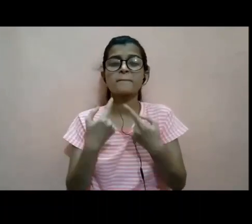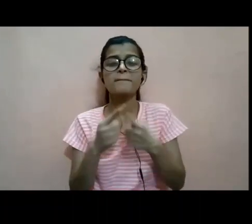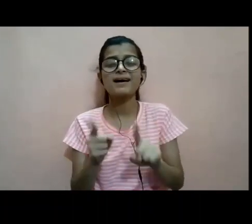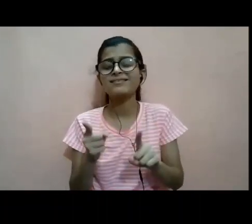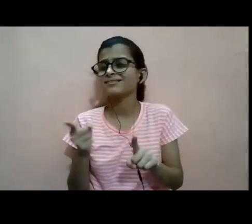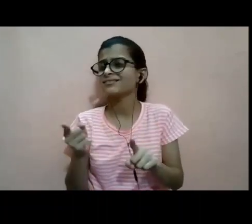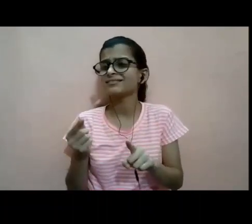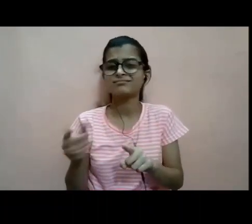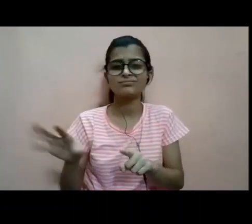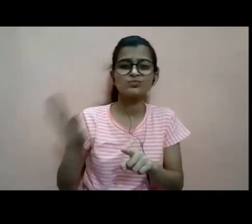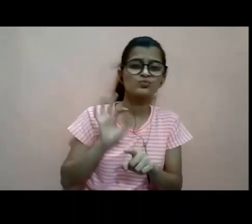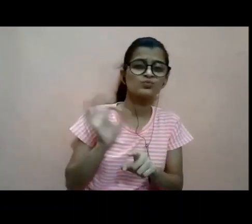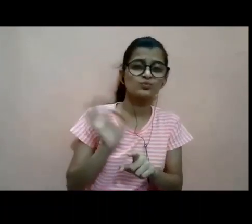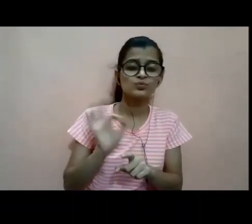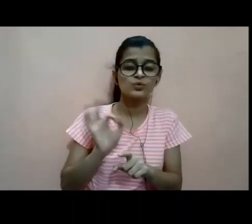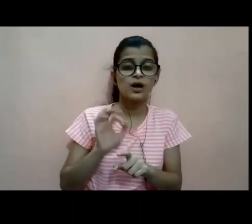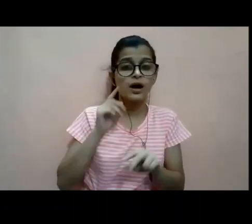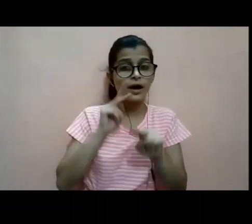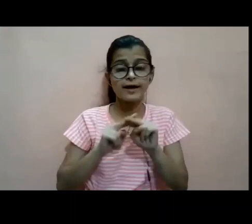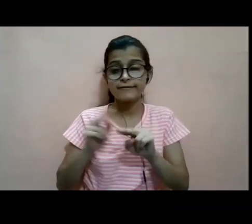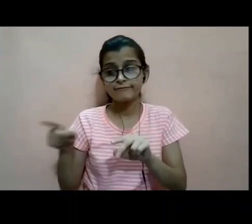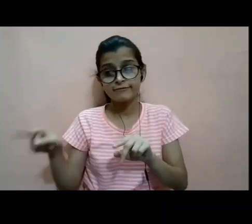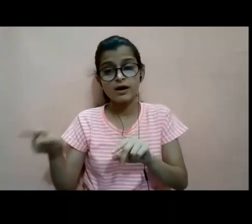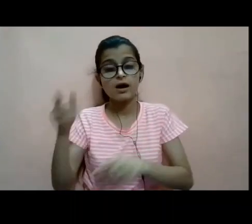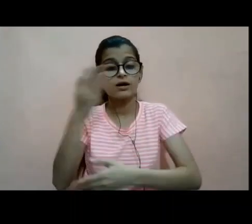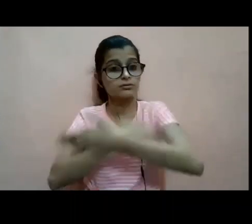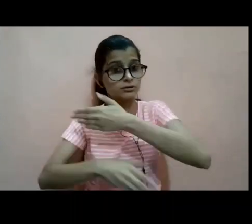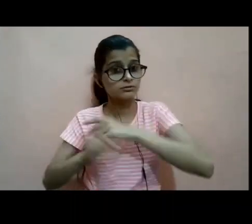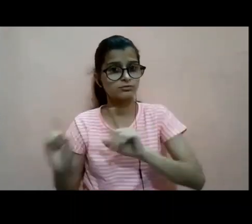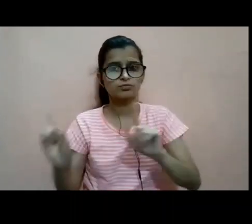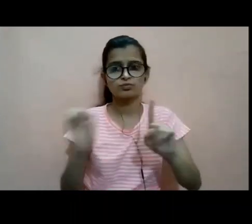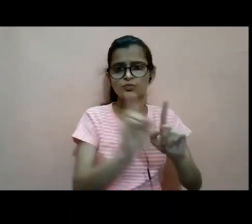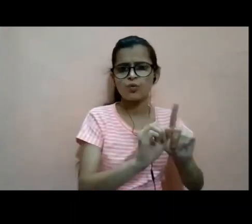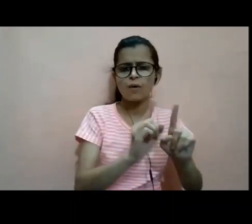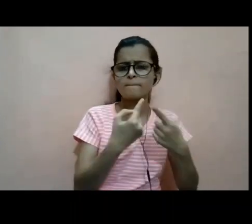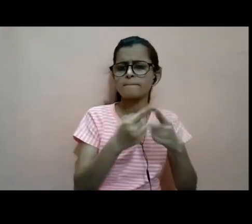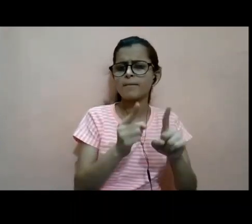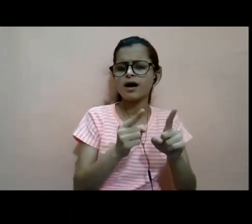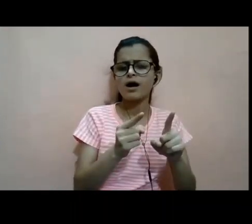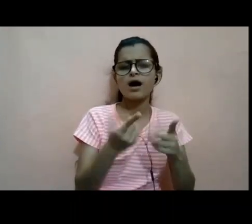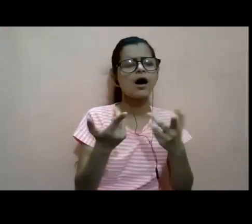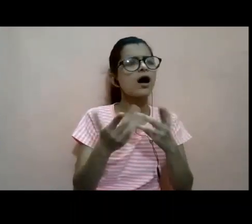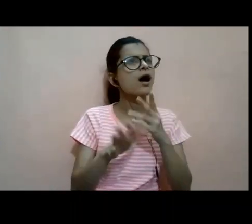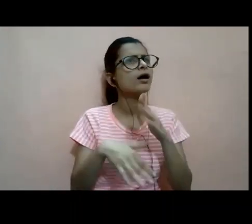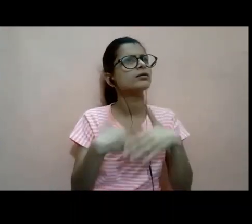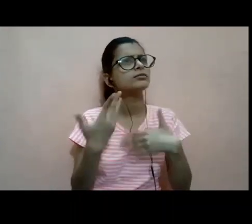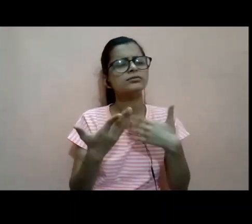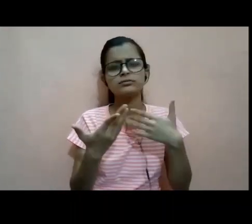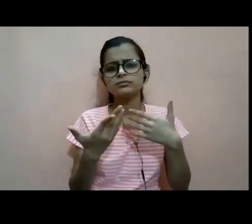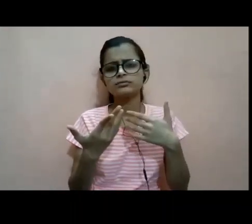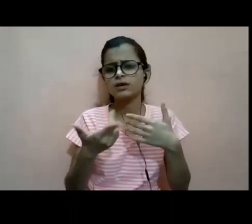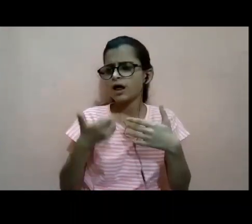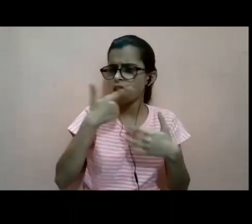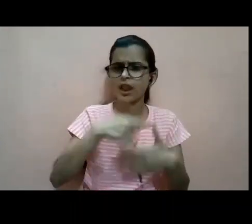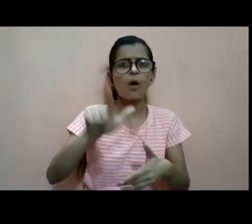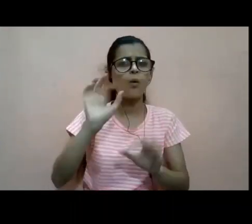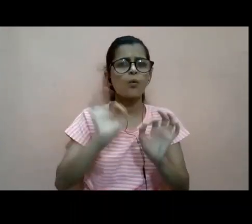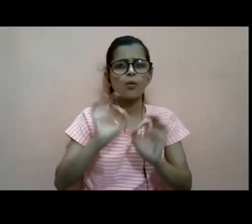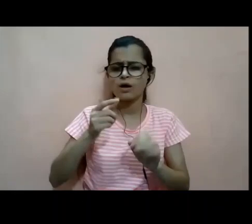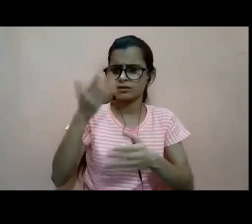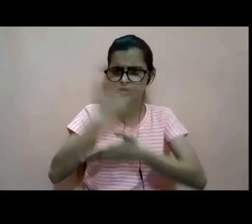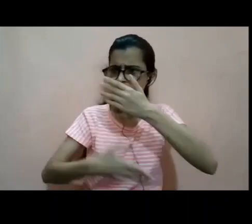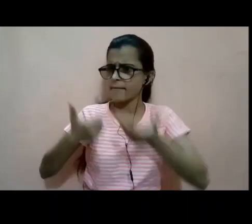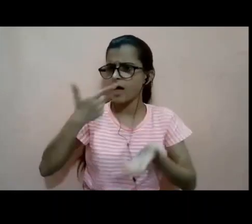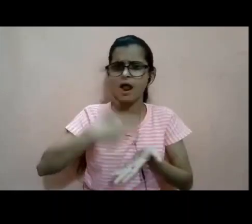with disability wants to go to that industry, then they are not supposed to go there, not allowed to go there. So in that sense,